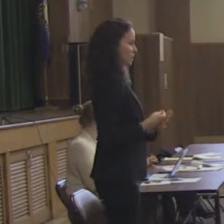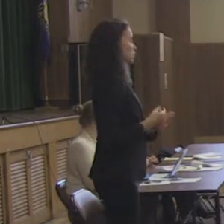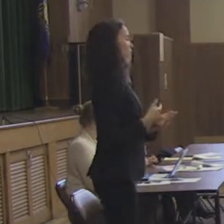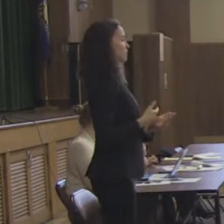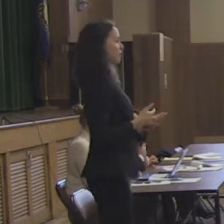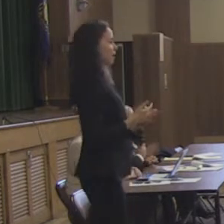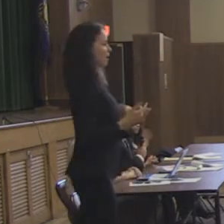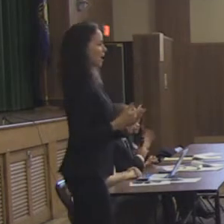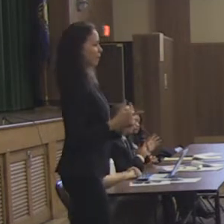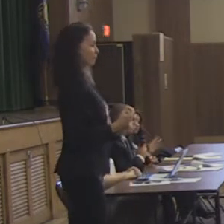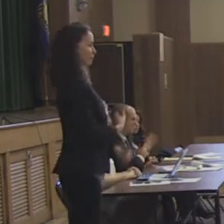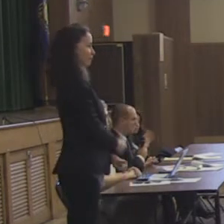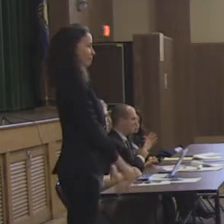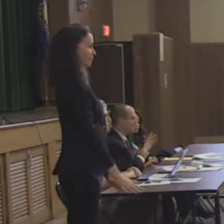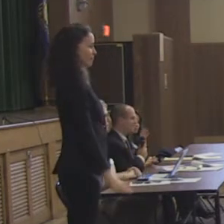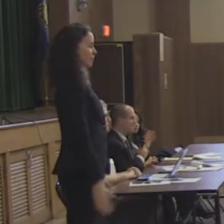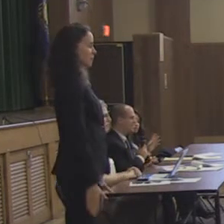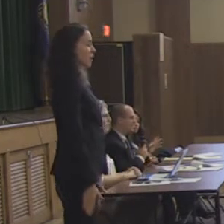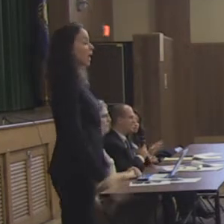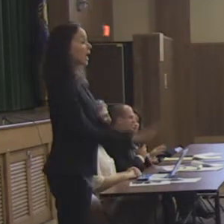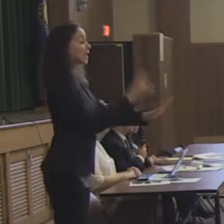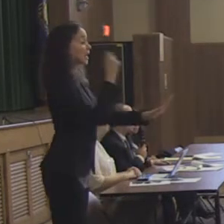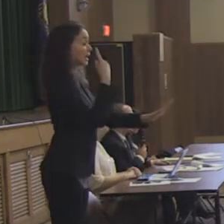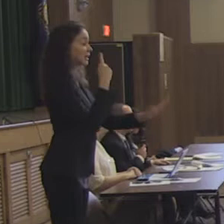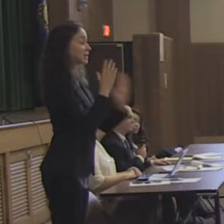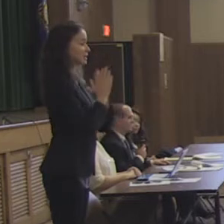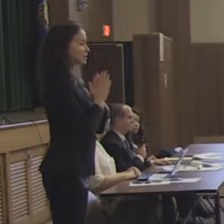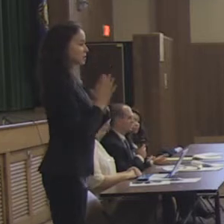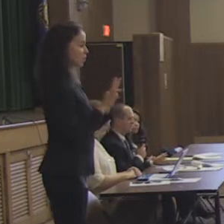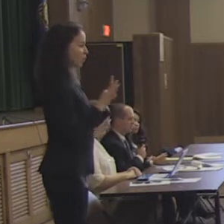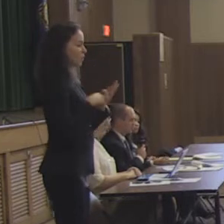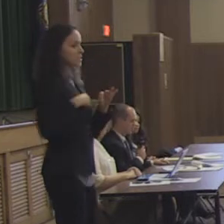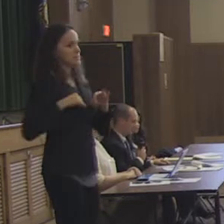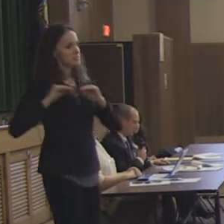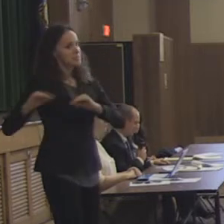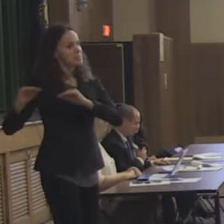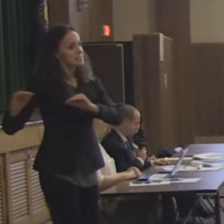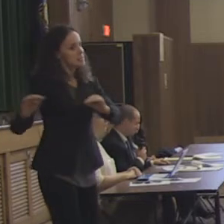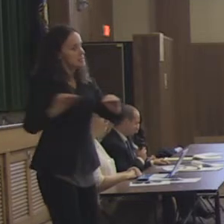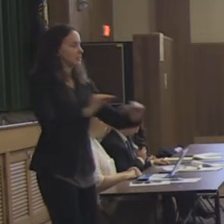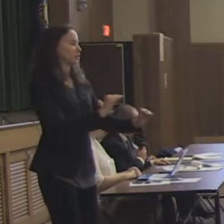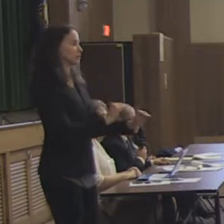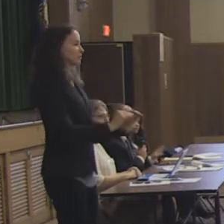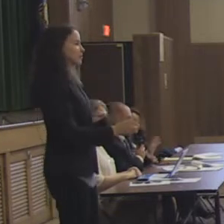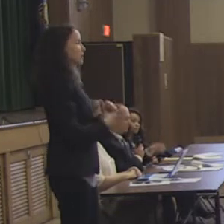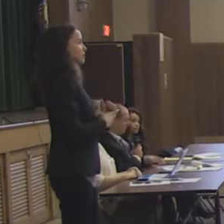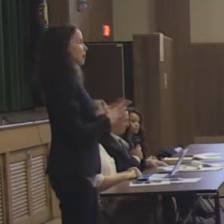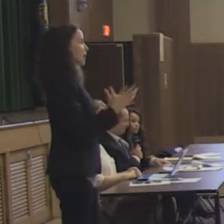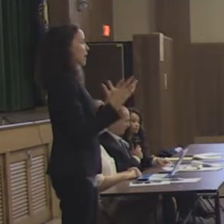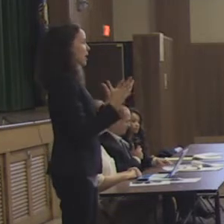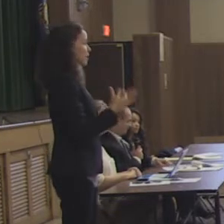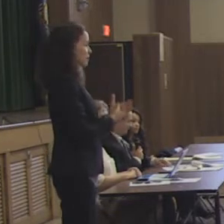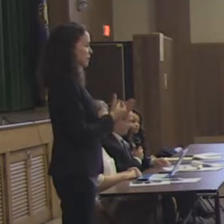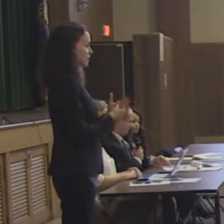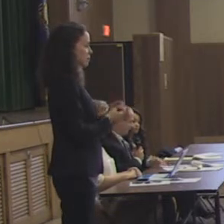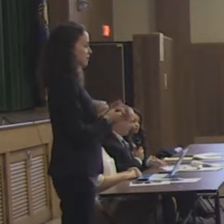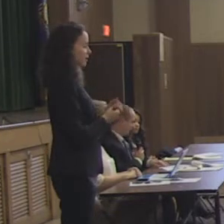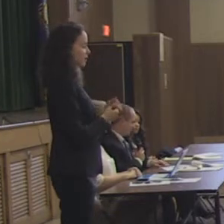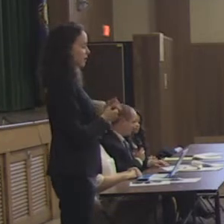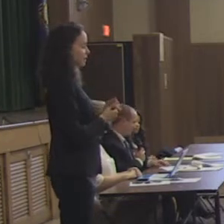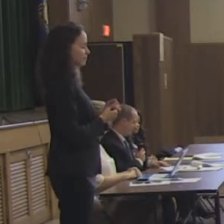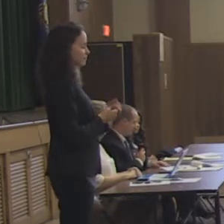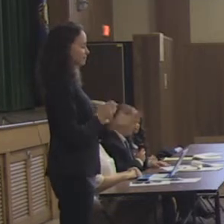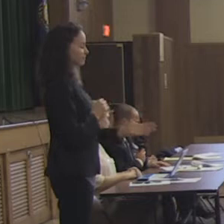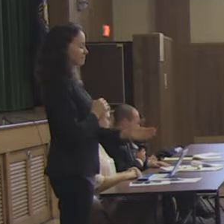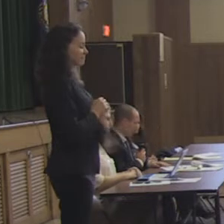anything up, but we get it. We just need everyone to get it, and it actually saves quite a bit of money. But that's my only 2 cents on that.